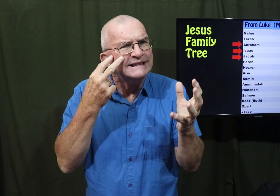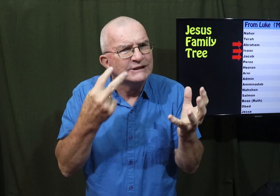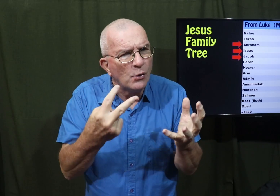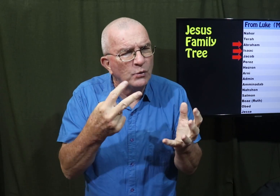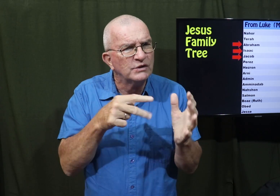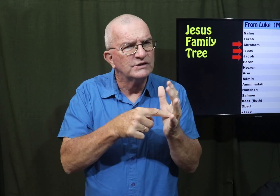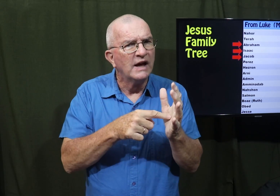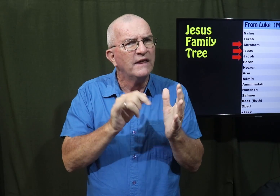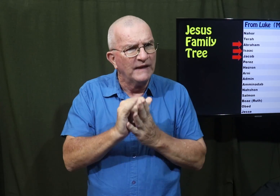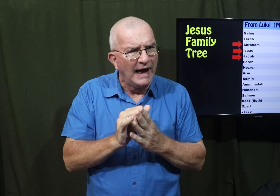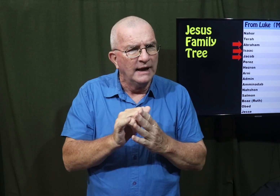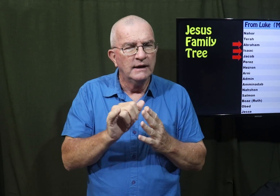I want you to notice